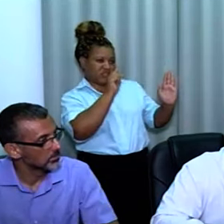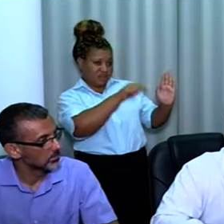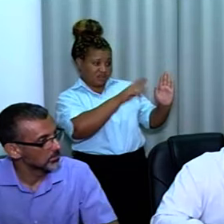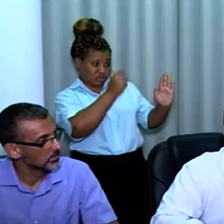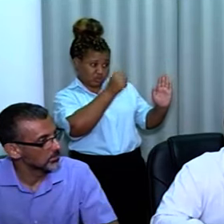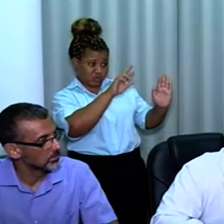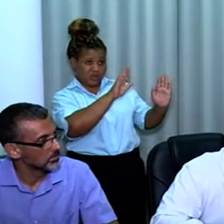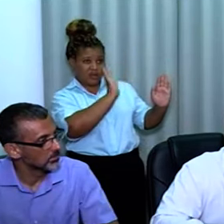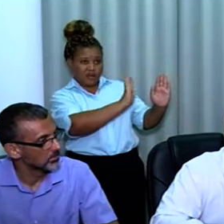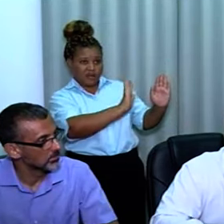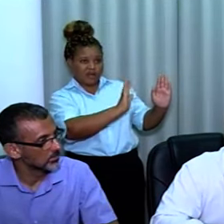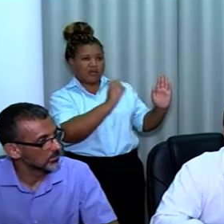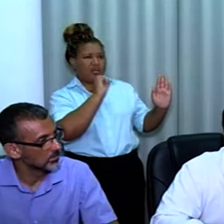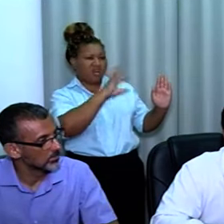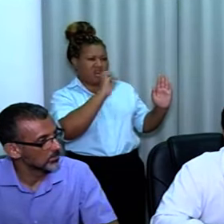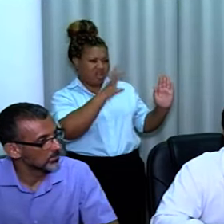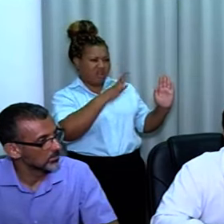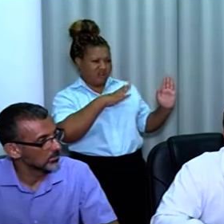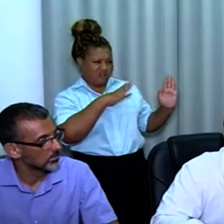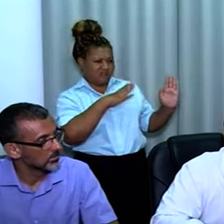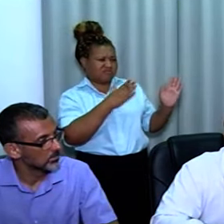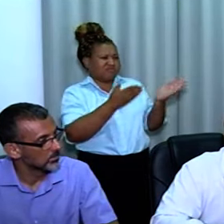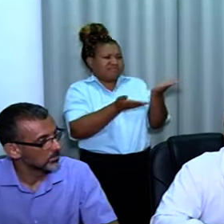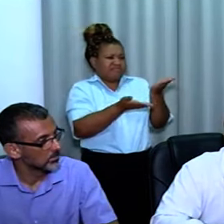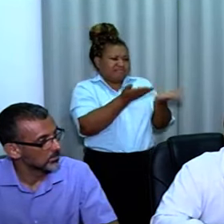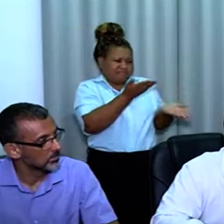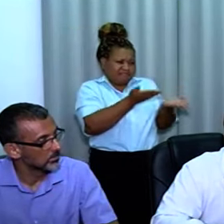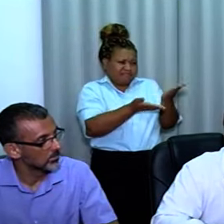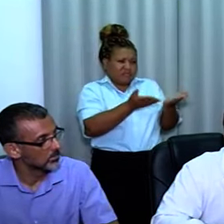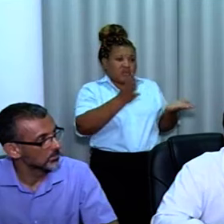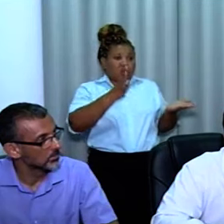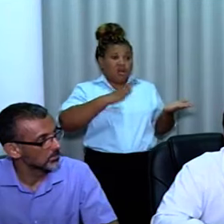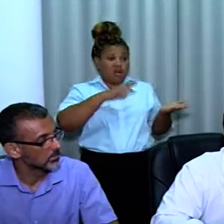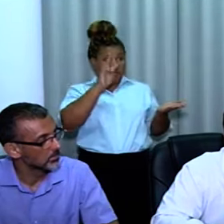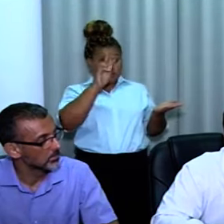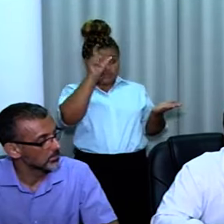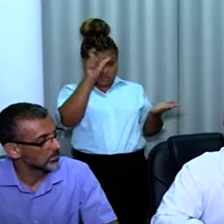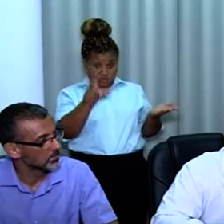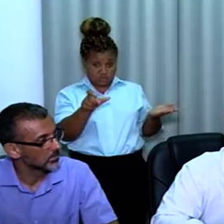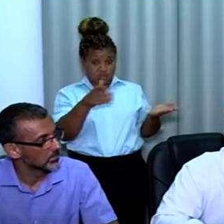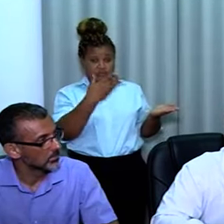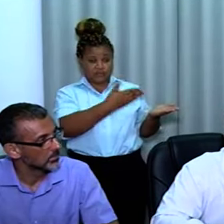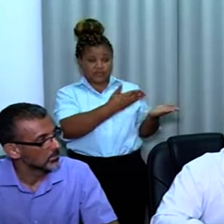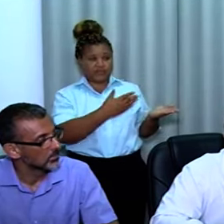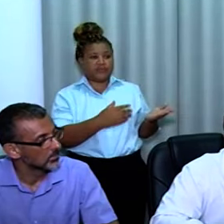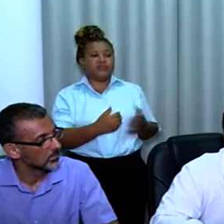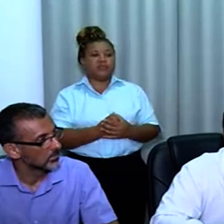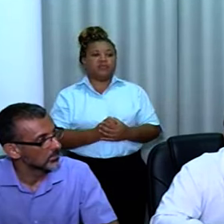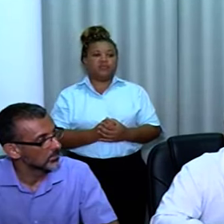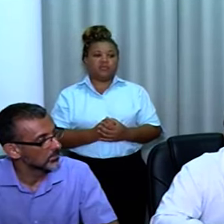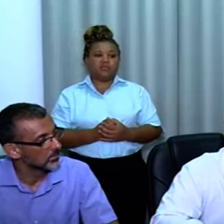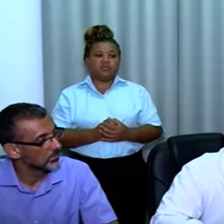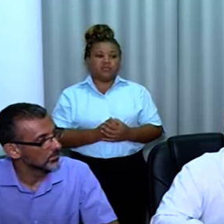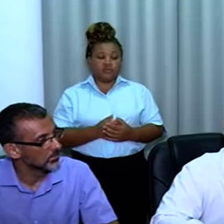stable. We also have two other individuals who are having certain symptoms. We're on the same flight, but